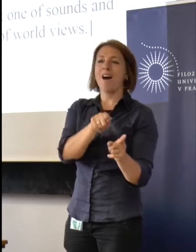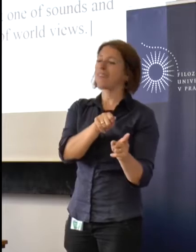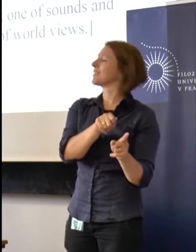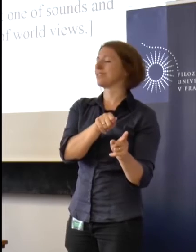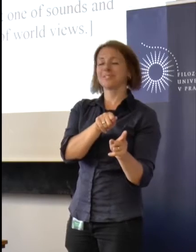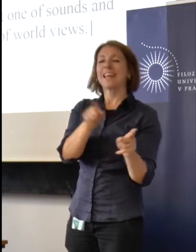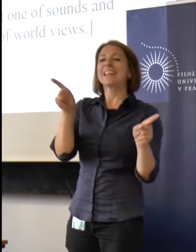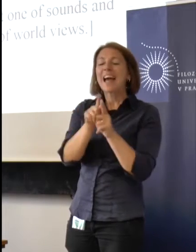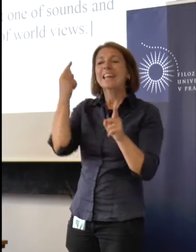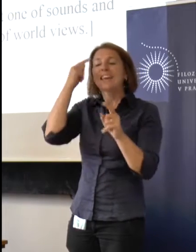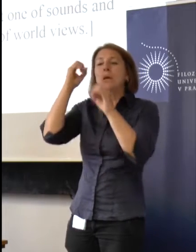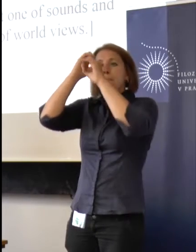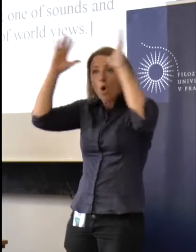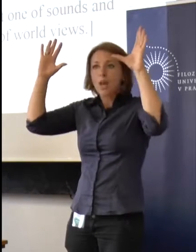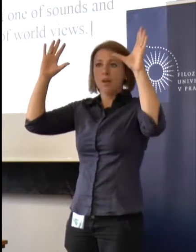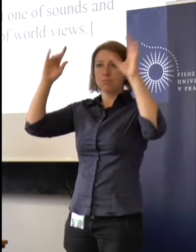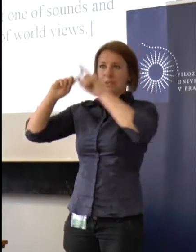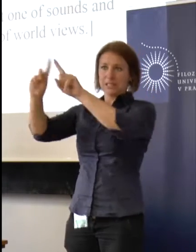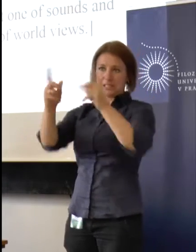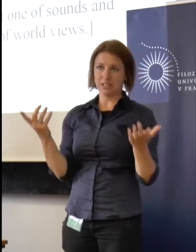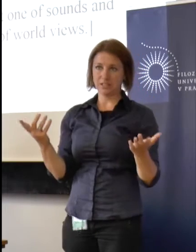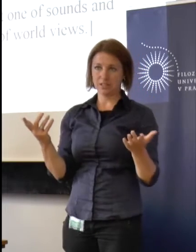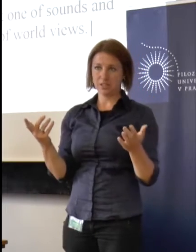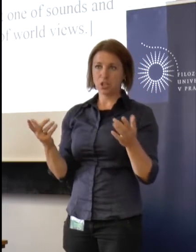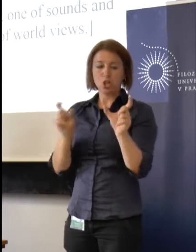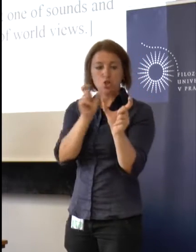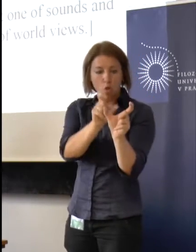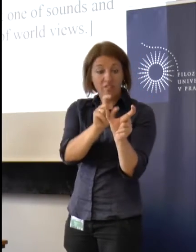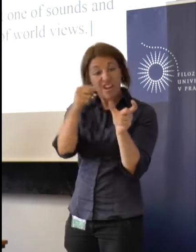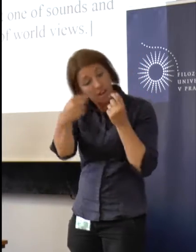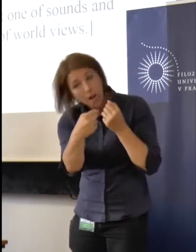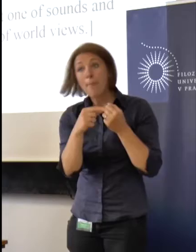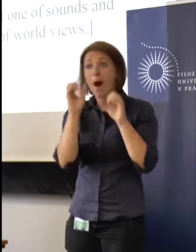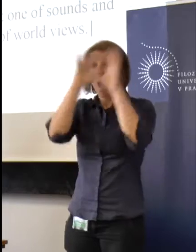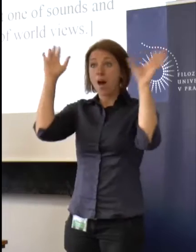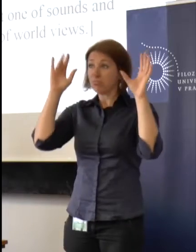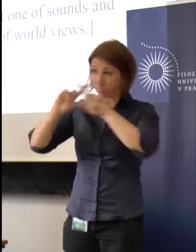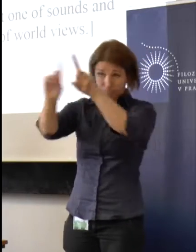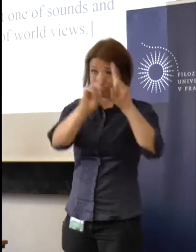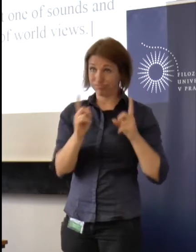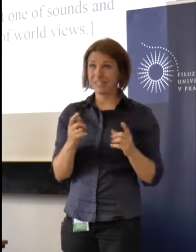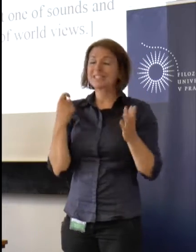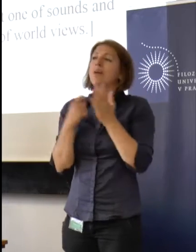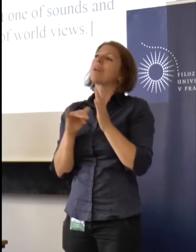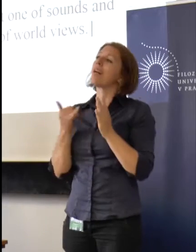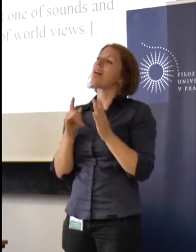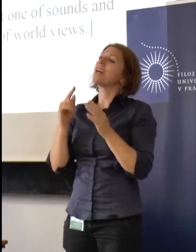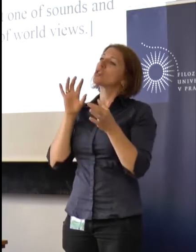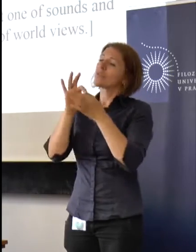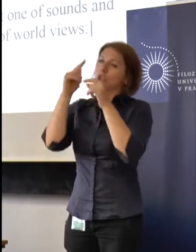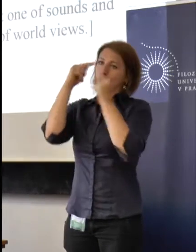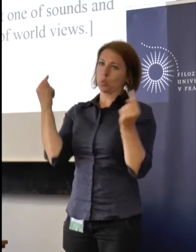why language by itself is an essential moment of culture. What does Humboldt mean with this? I think he